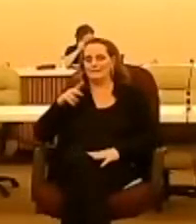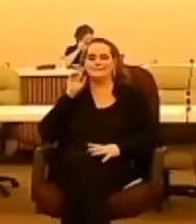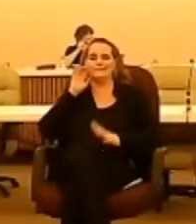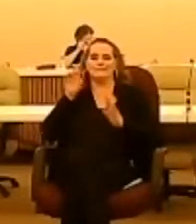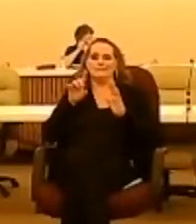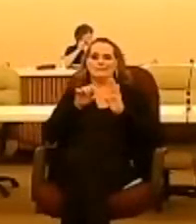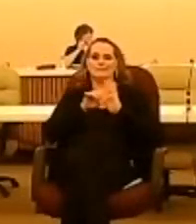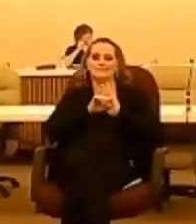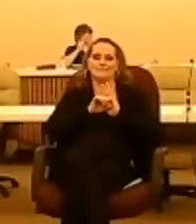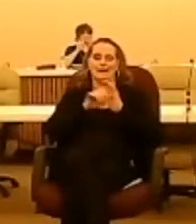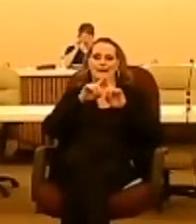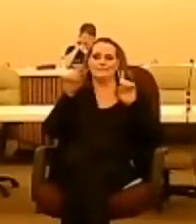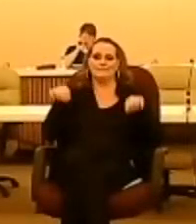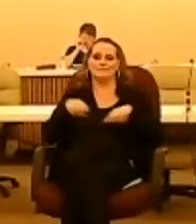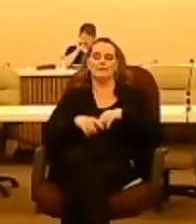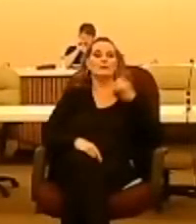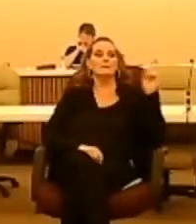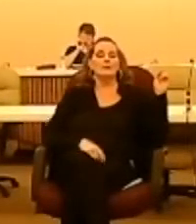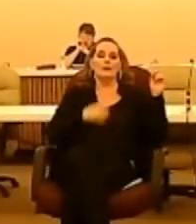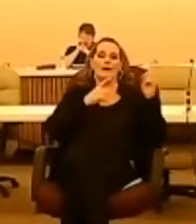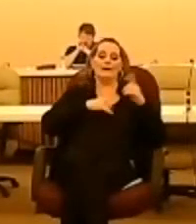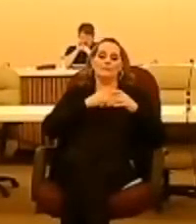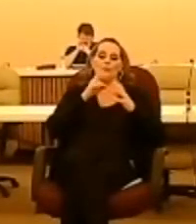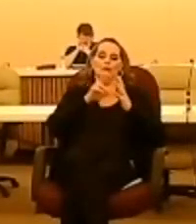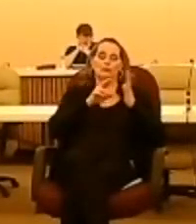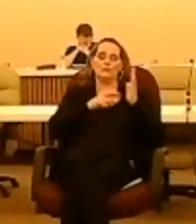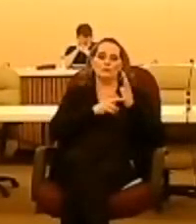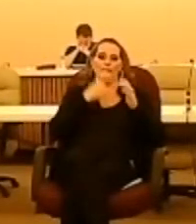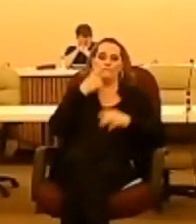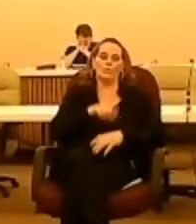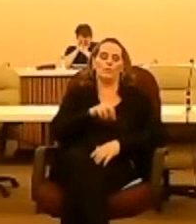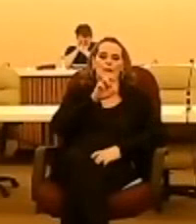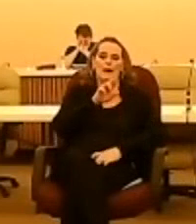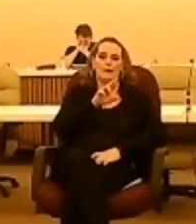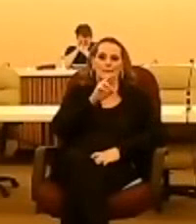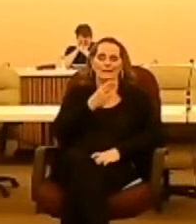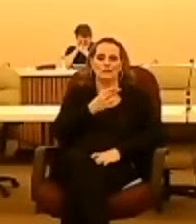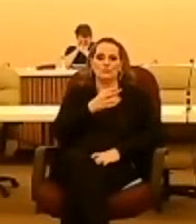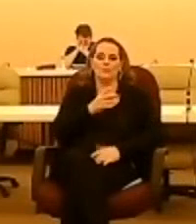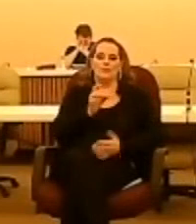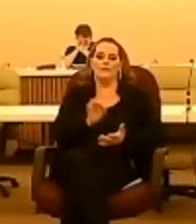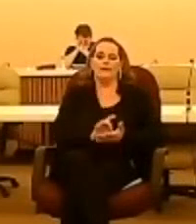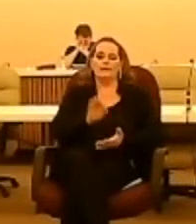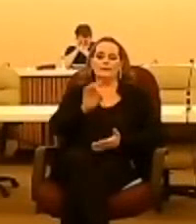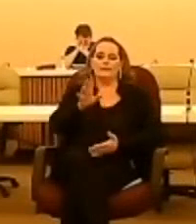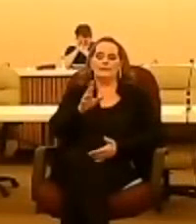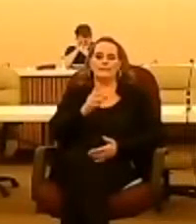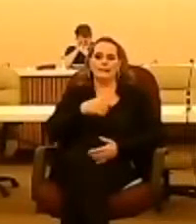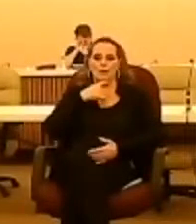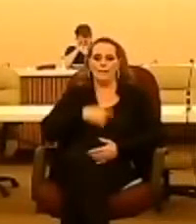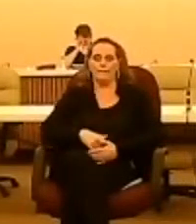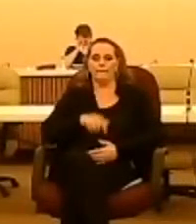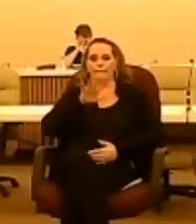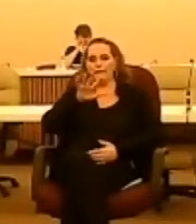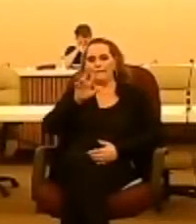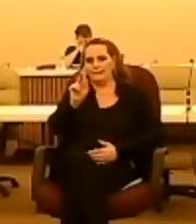So then finally, I have registration for the RH Kicking Hunger 5K. This is going to be done this year